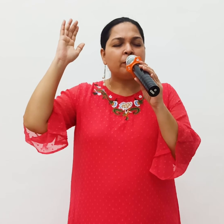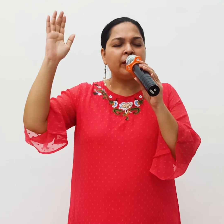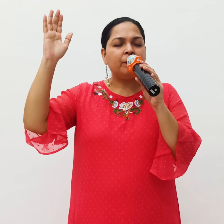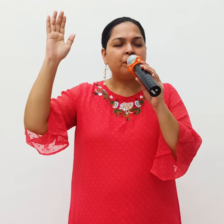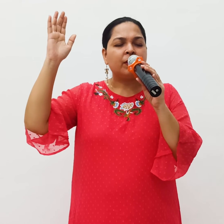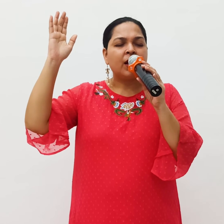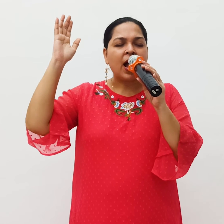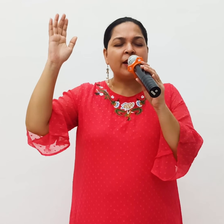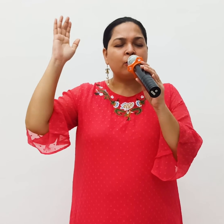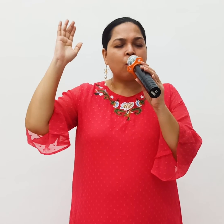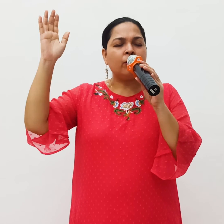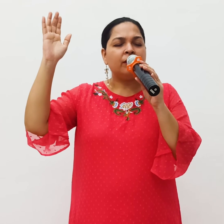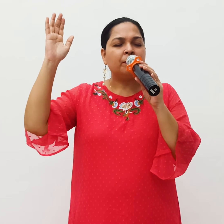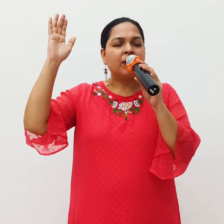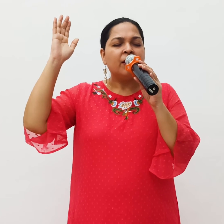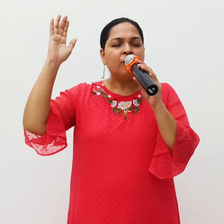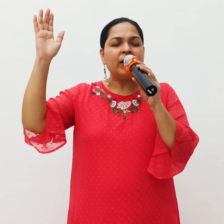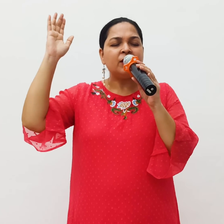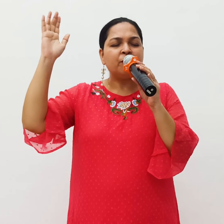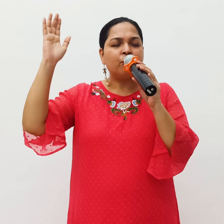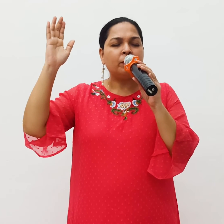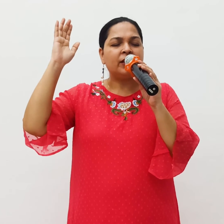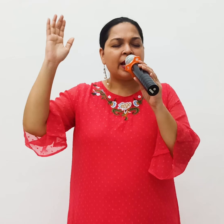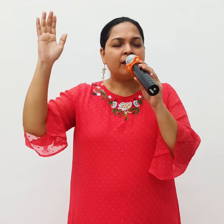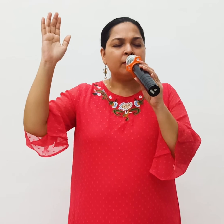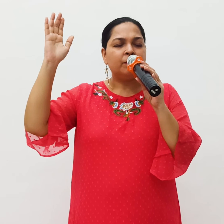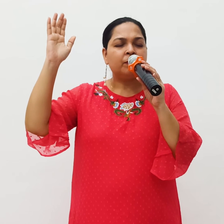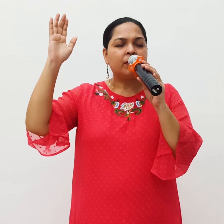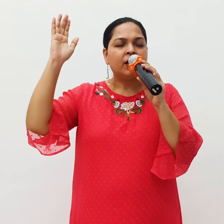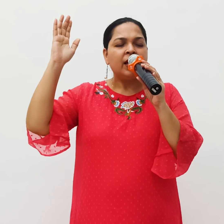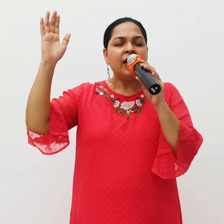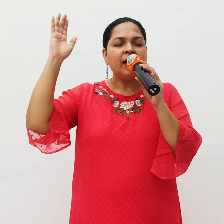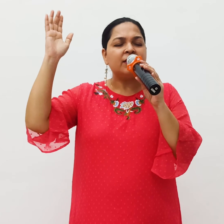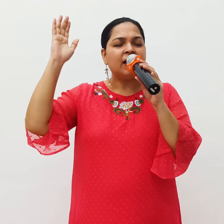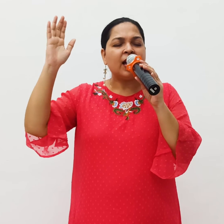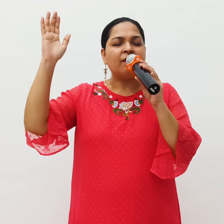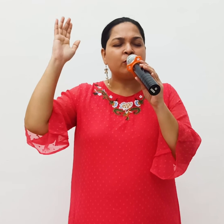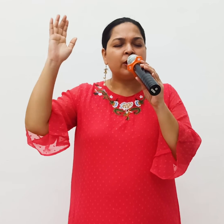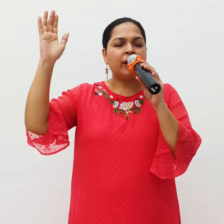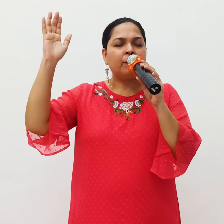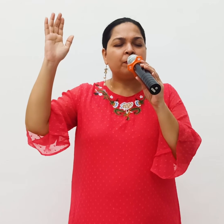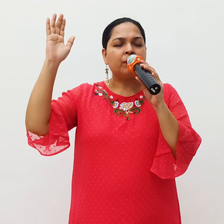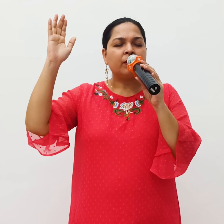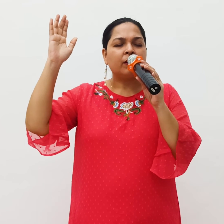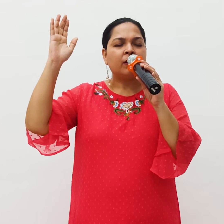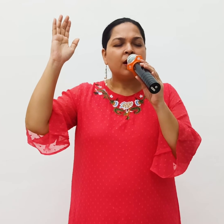died for me and God raised him from the dead. He is alive